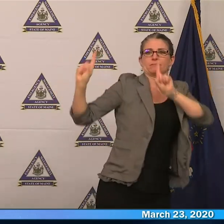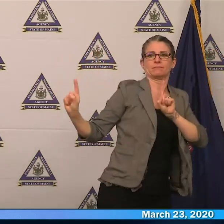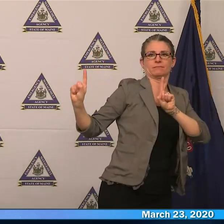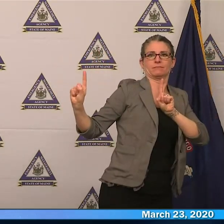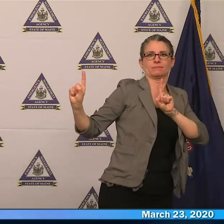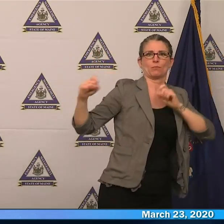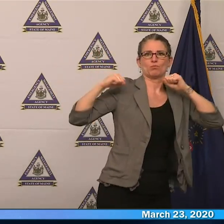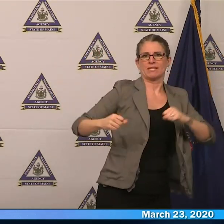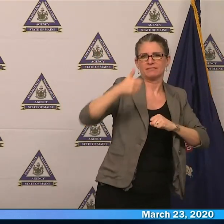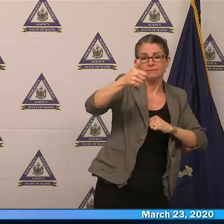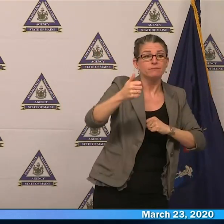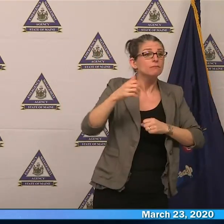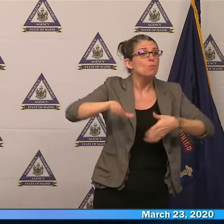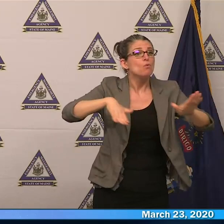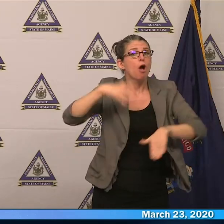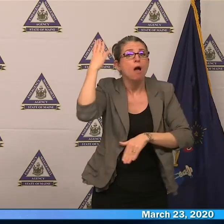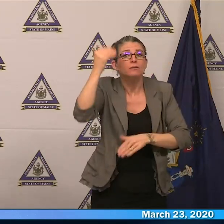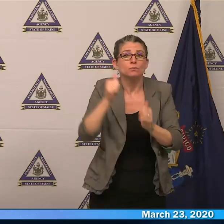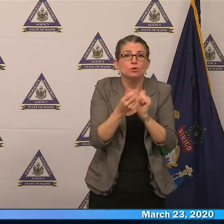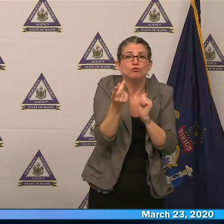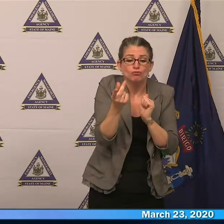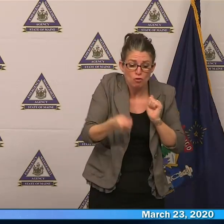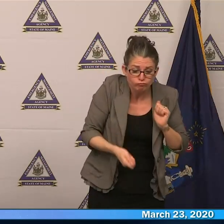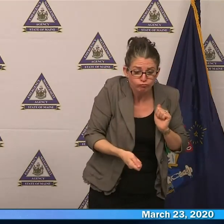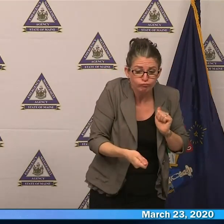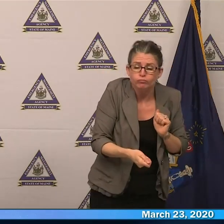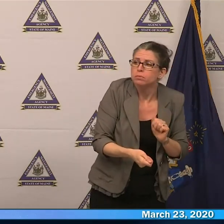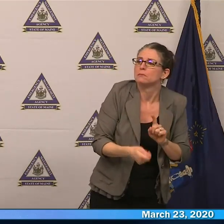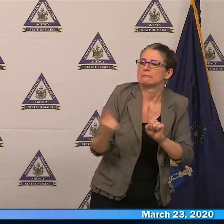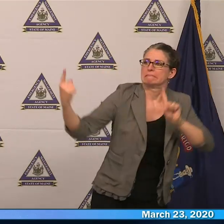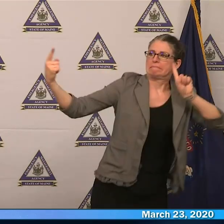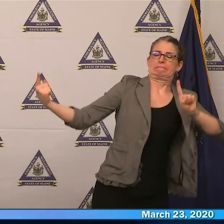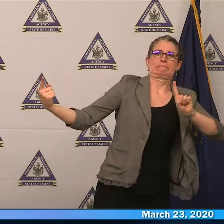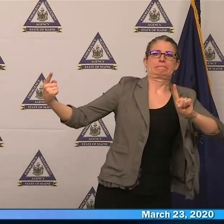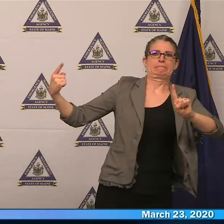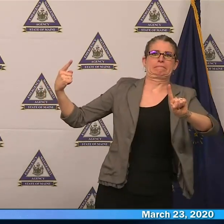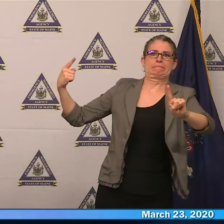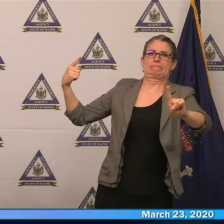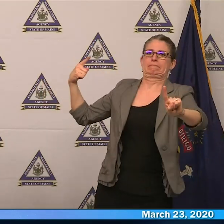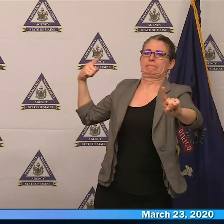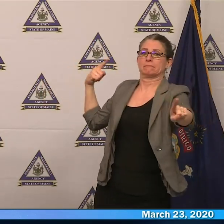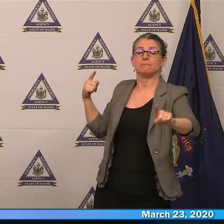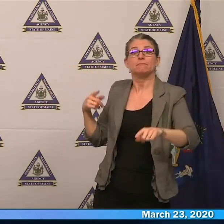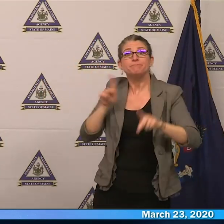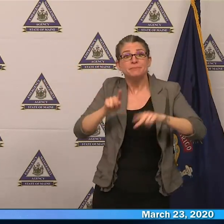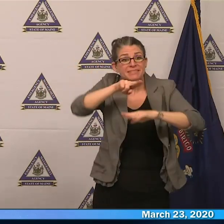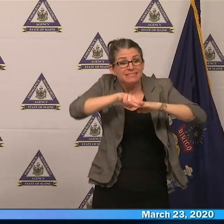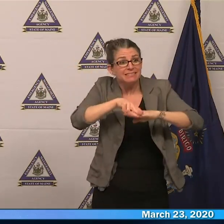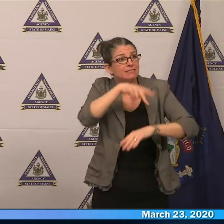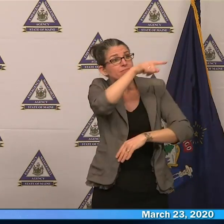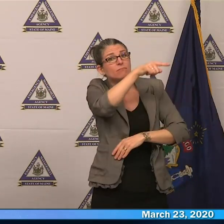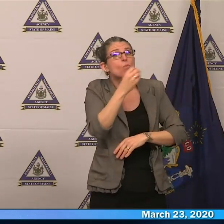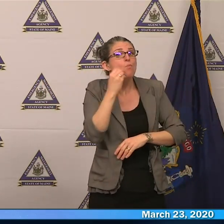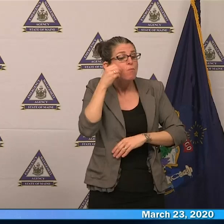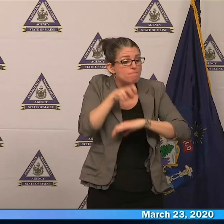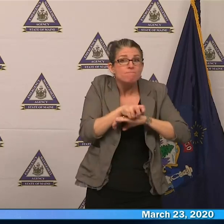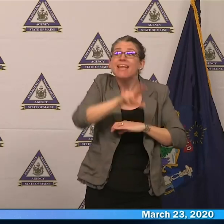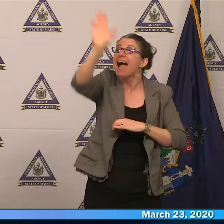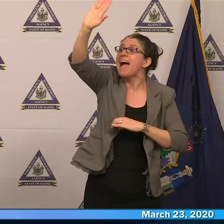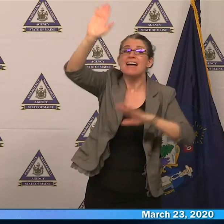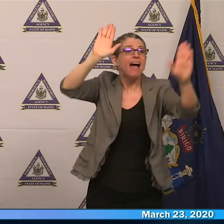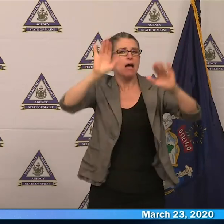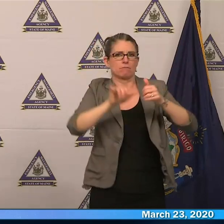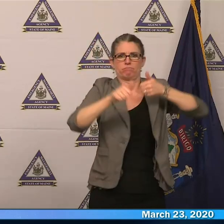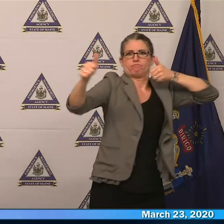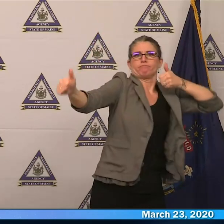that physical distancing. On a more personal note, I also ask everyone to live their life